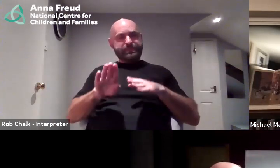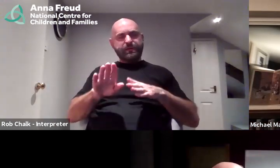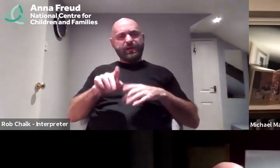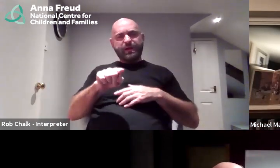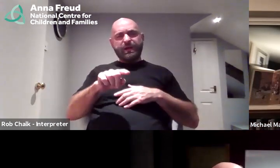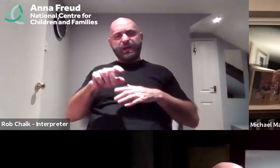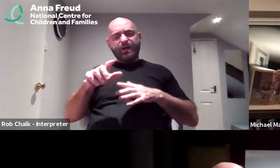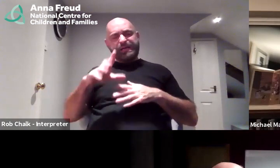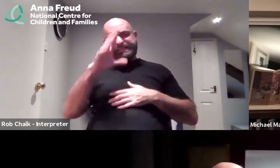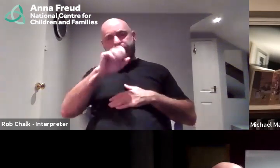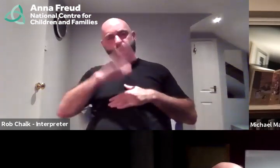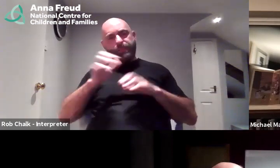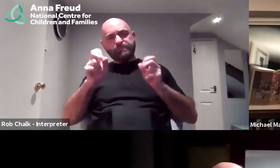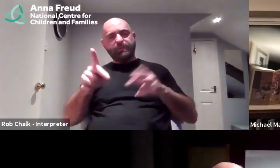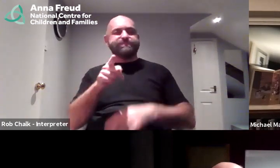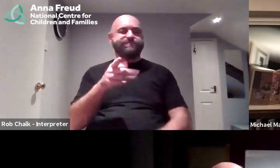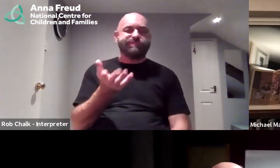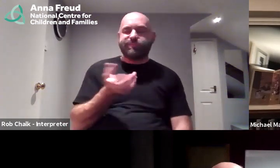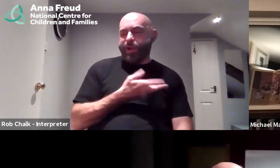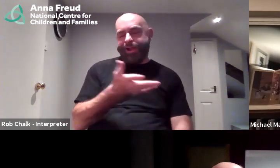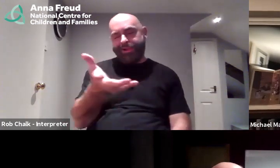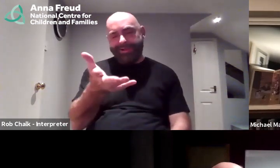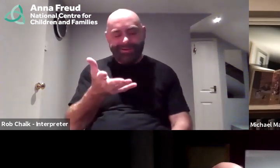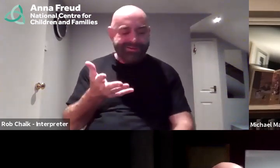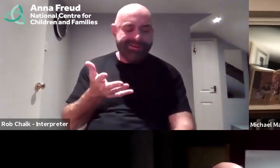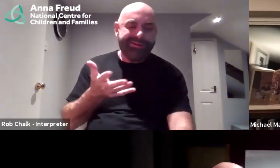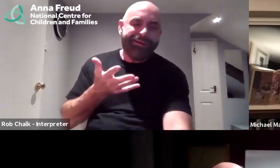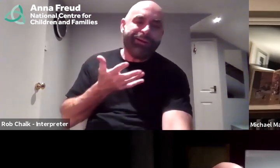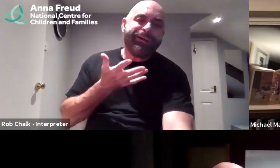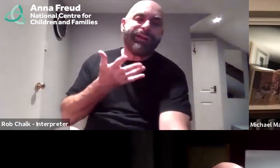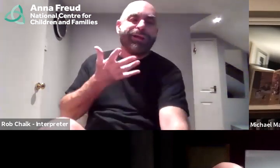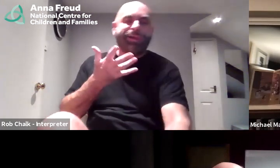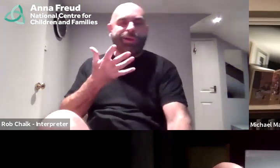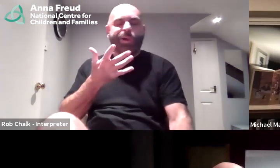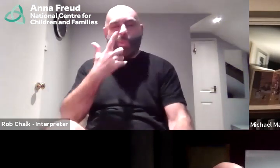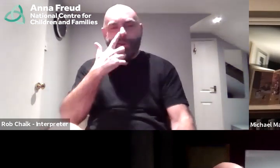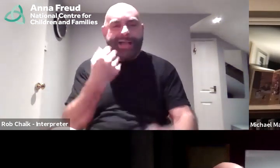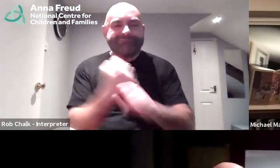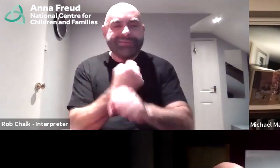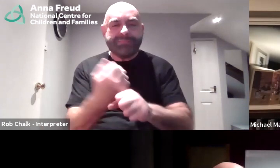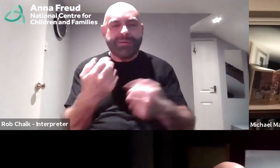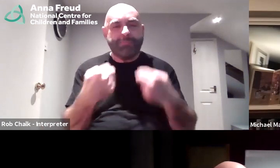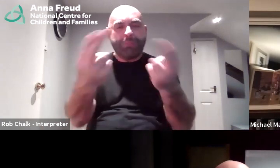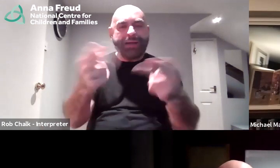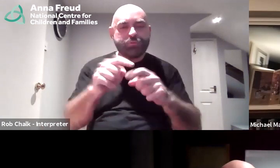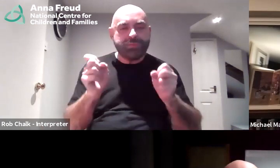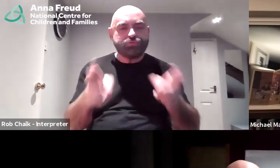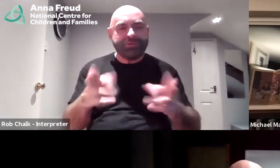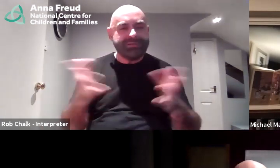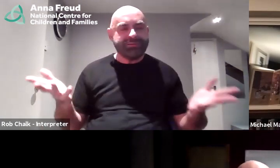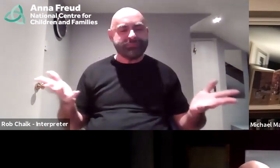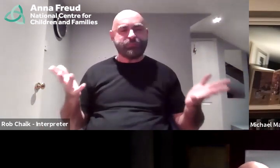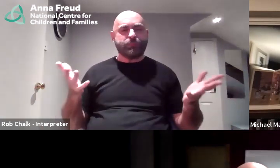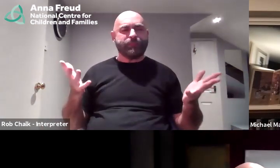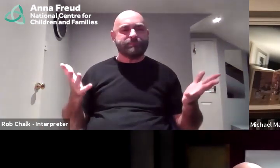sleeper, do you say, well, okay, we'll try and patch him up and then send him back onto the street?